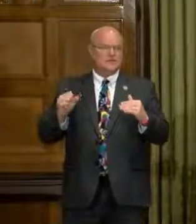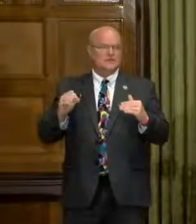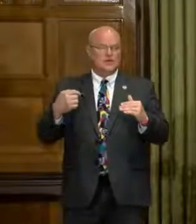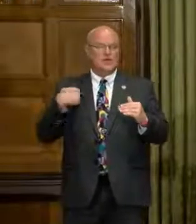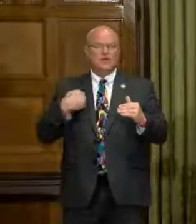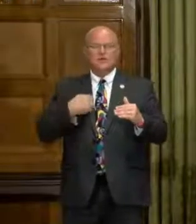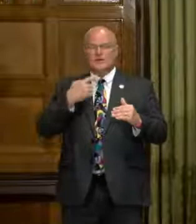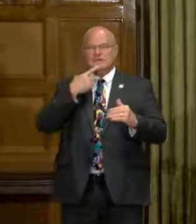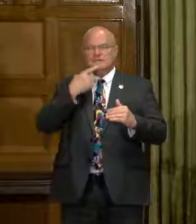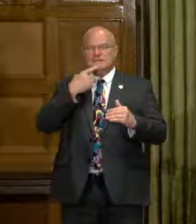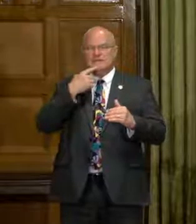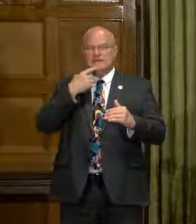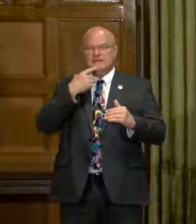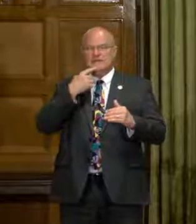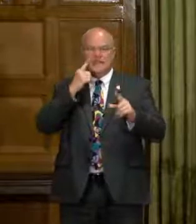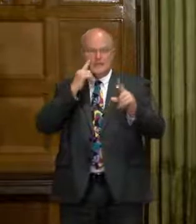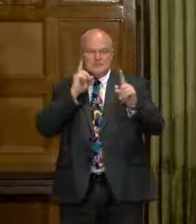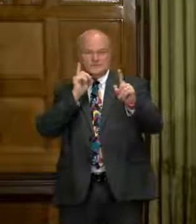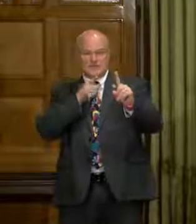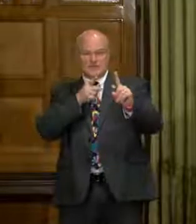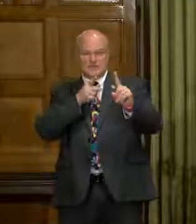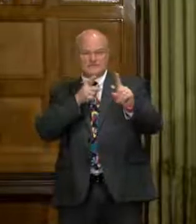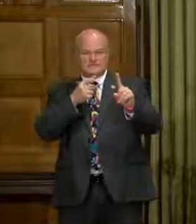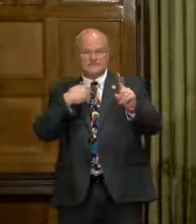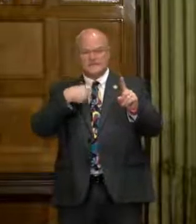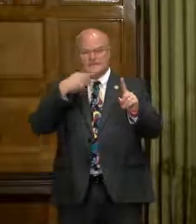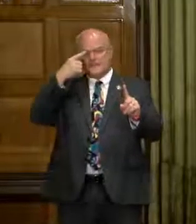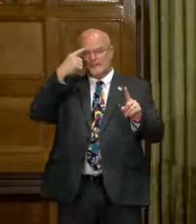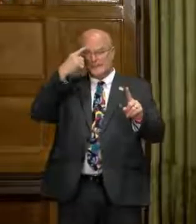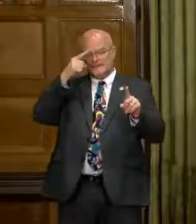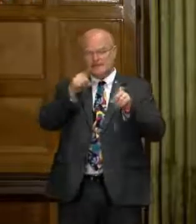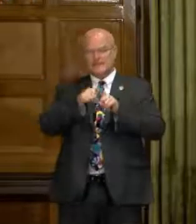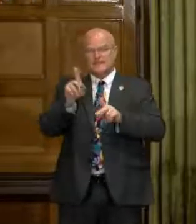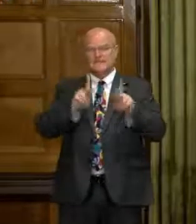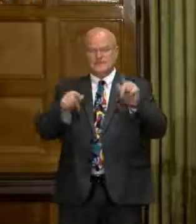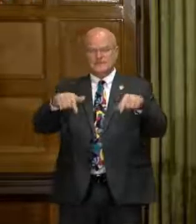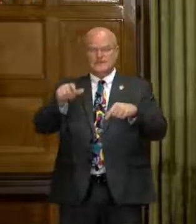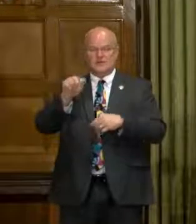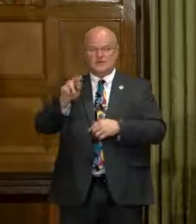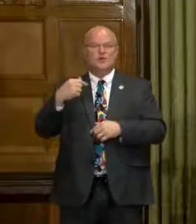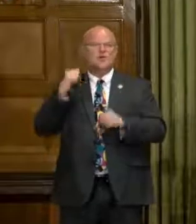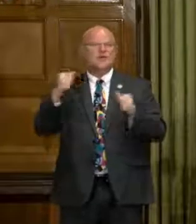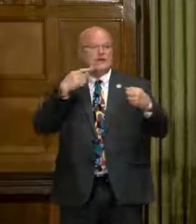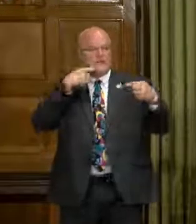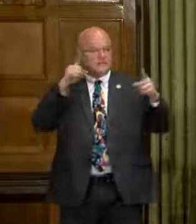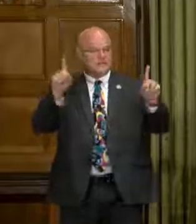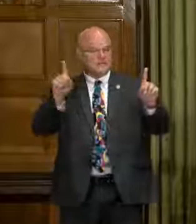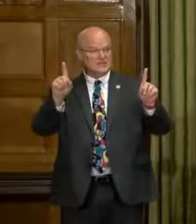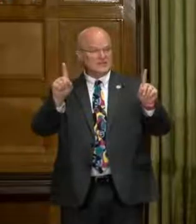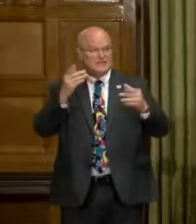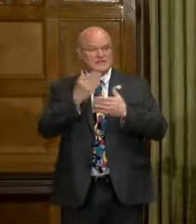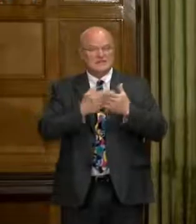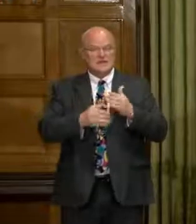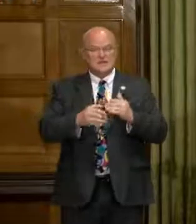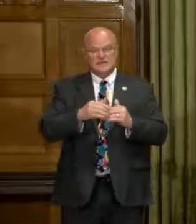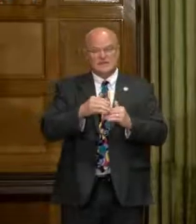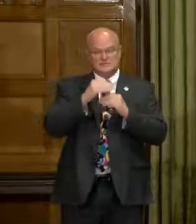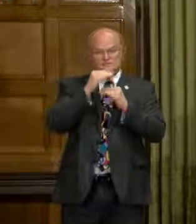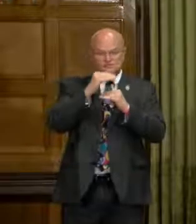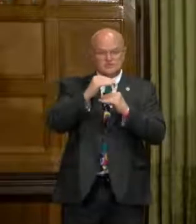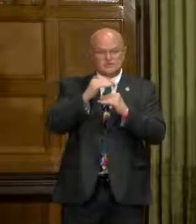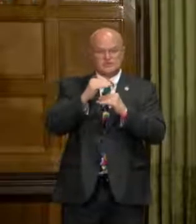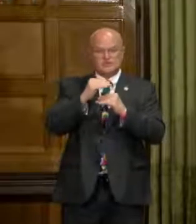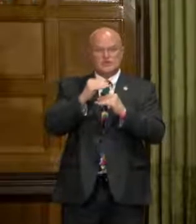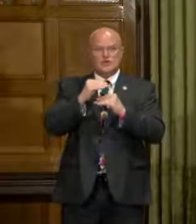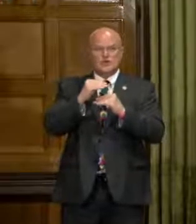And so we set it as objective. I think as Arkansans, we can achieve that. We can start lifting some of these restrictions, but we're